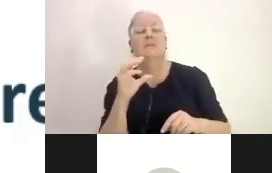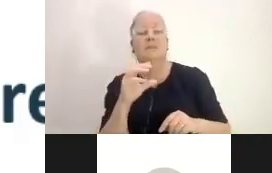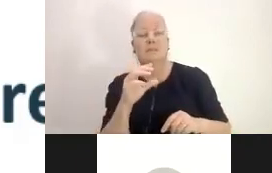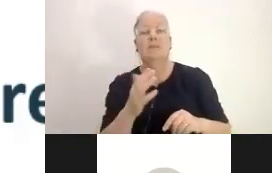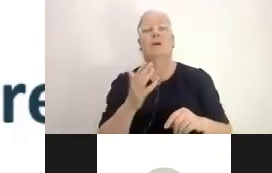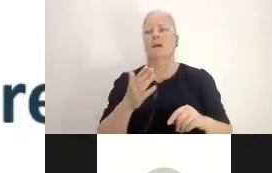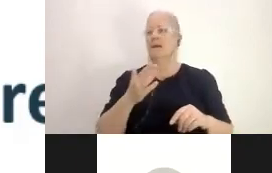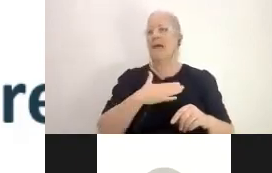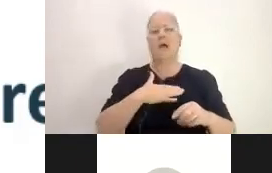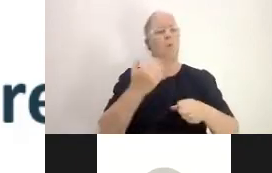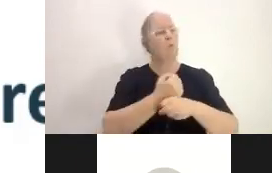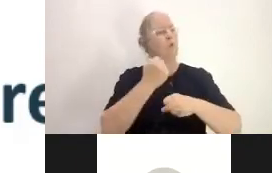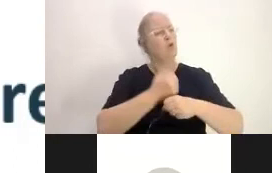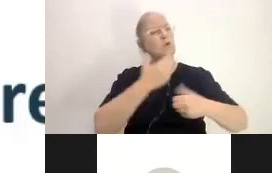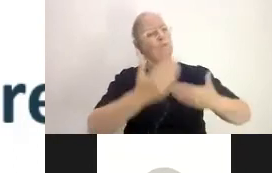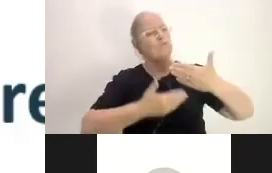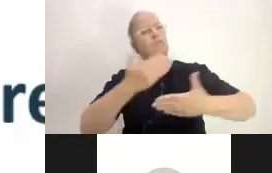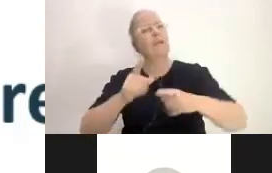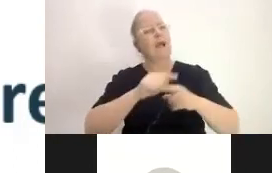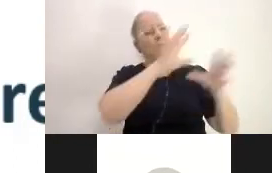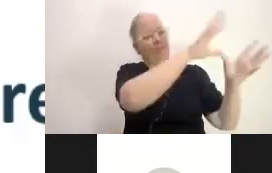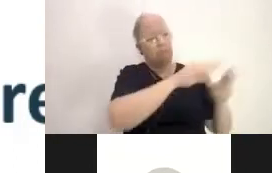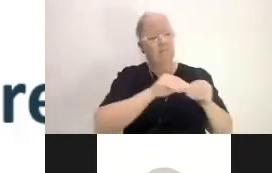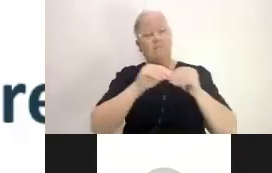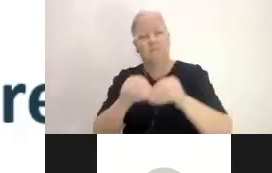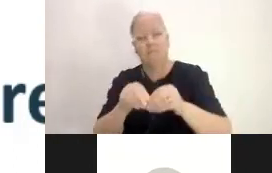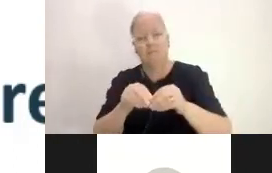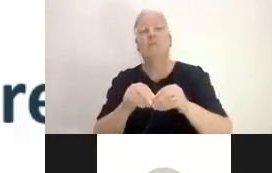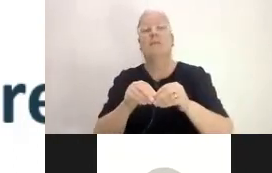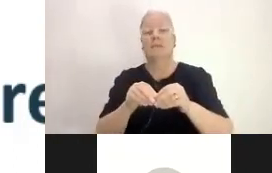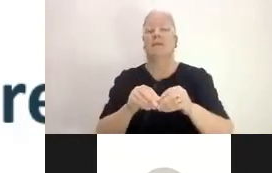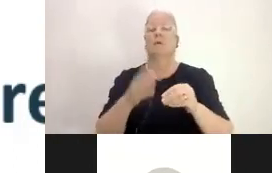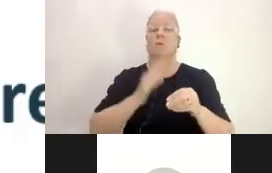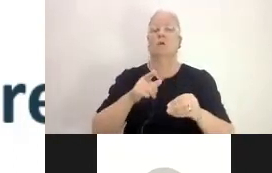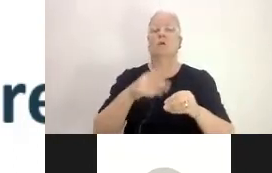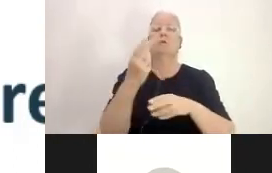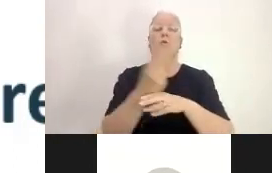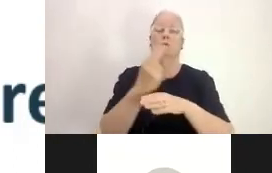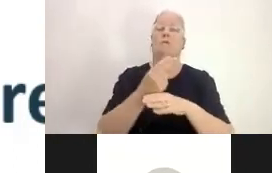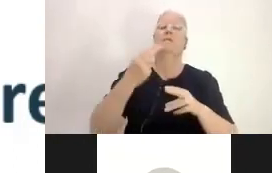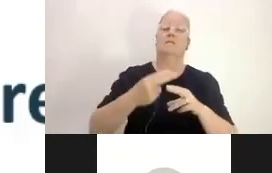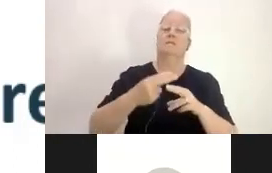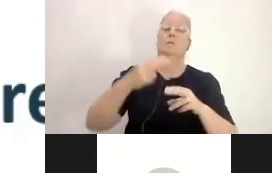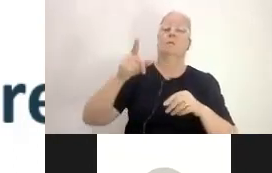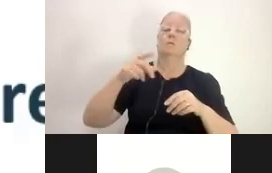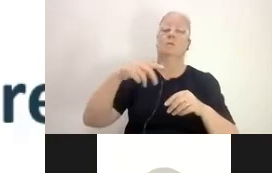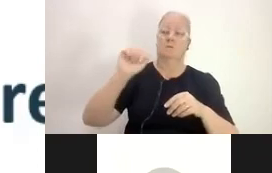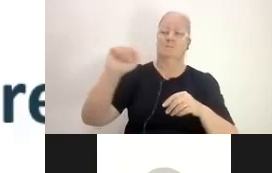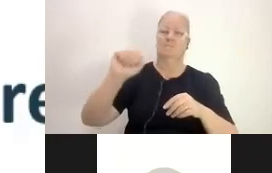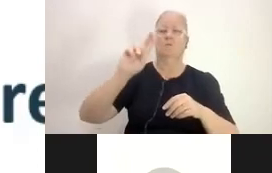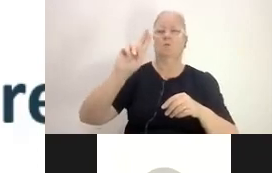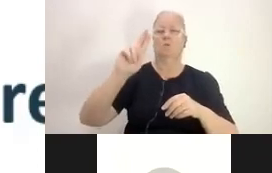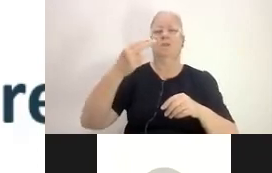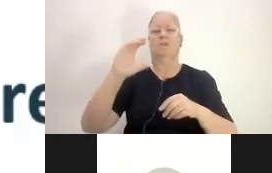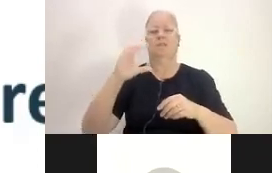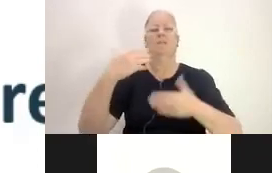and ensure that this process will be used for the formal accountability process from USC in next